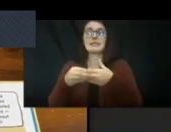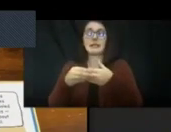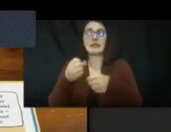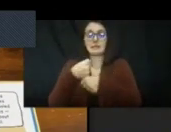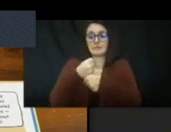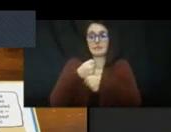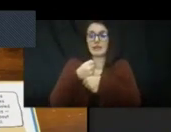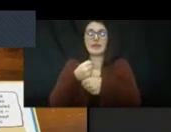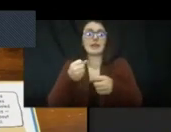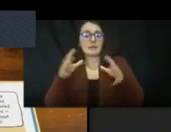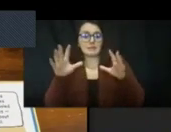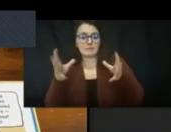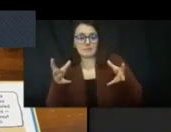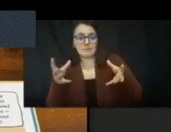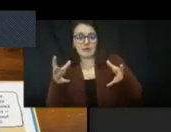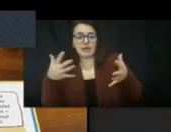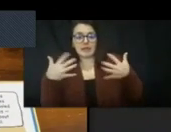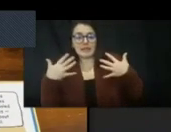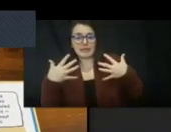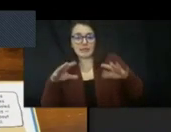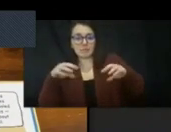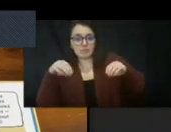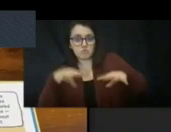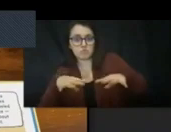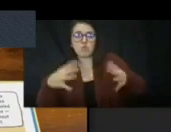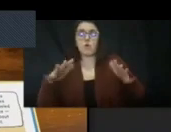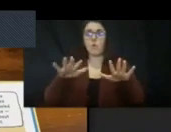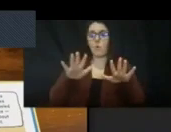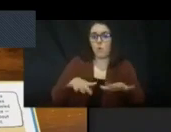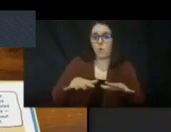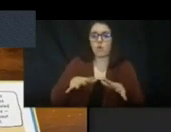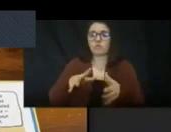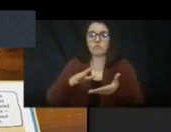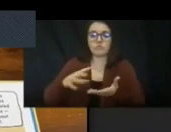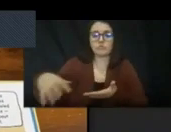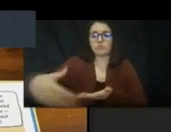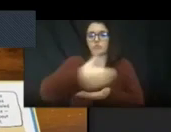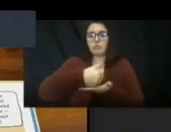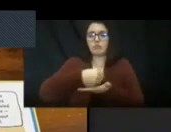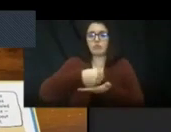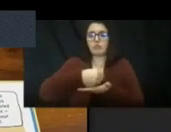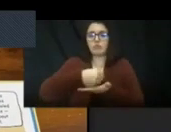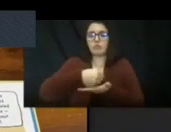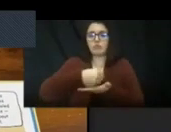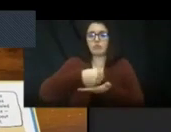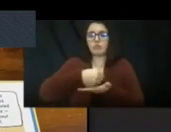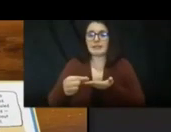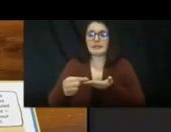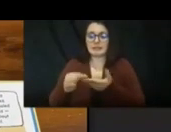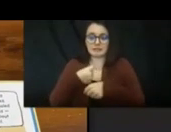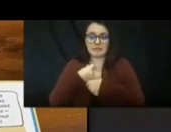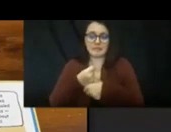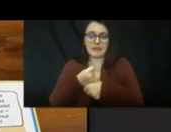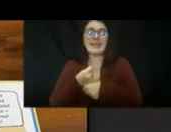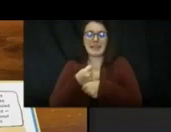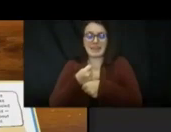is melted, cooled, and cut up into nurdles, tiny plastic pellets about the size of a lentil. I kind of